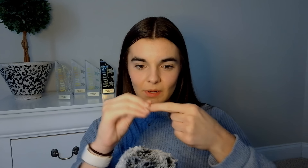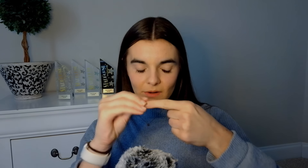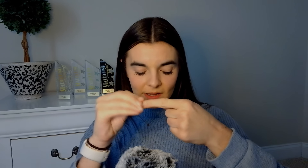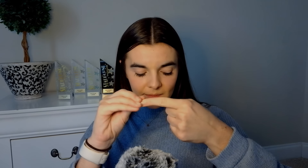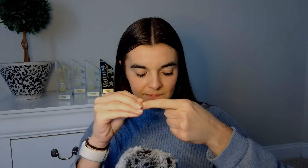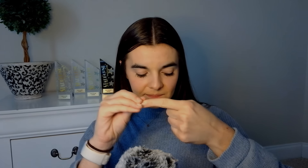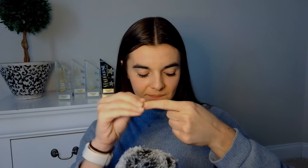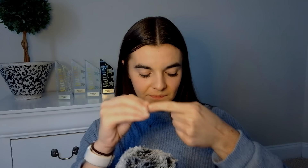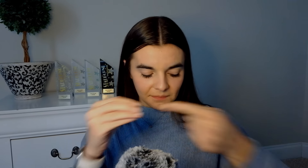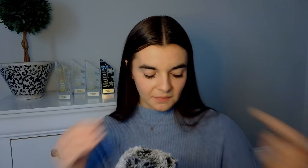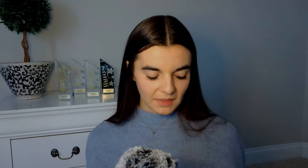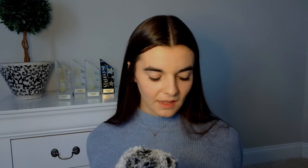Blackberry.